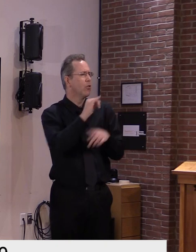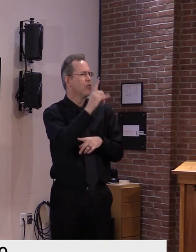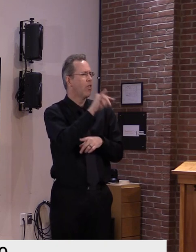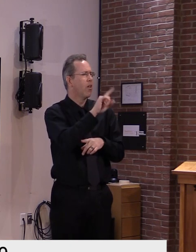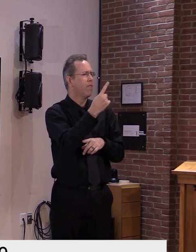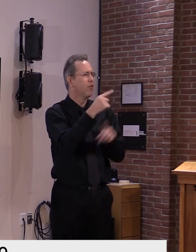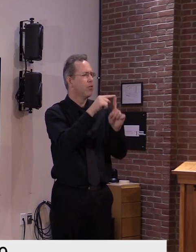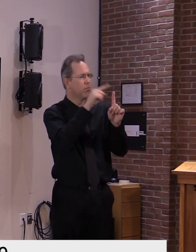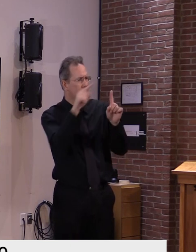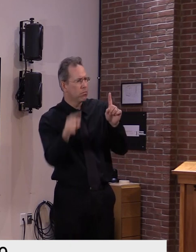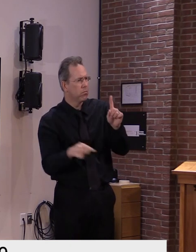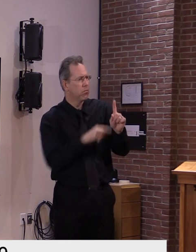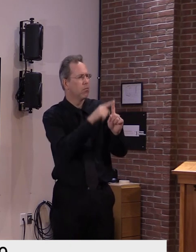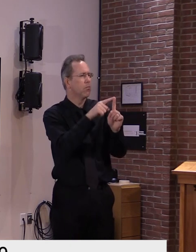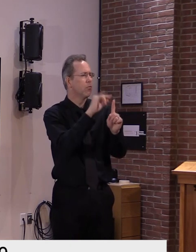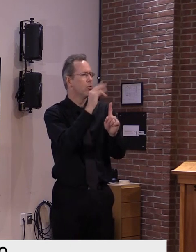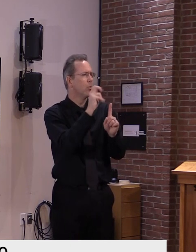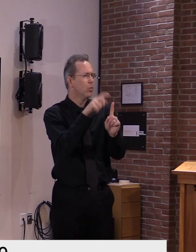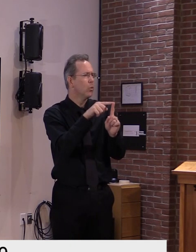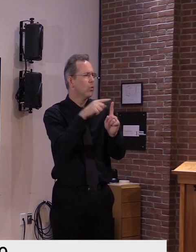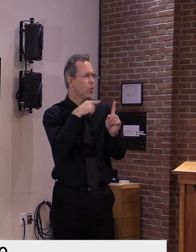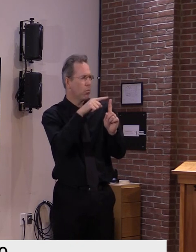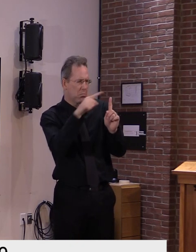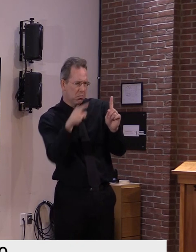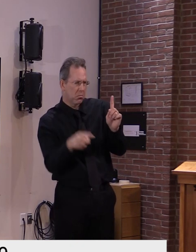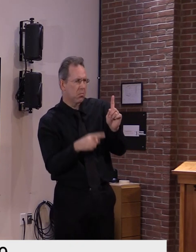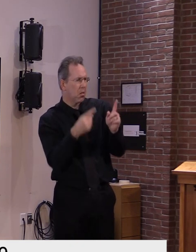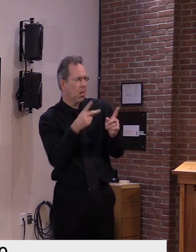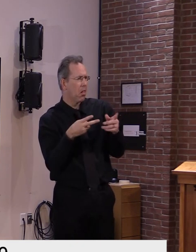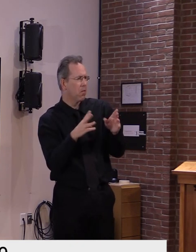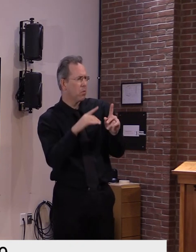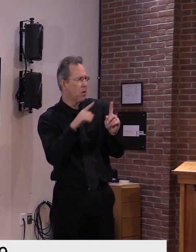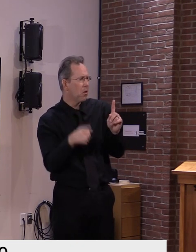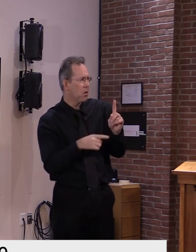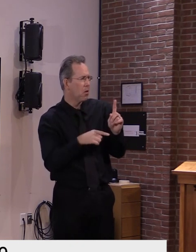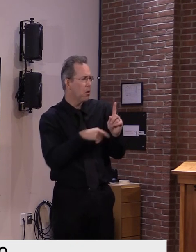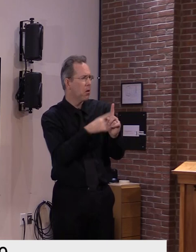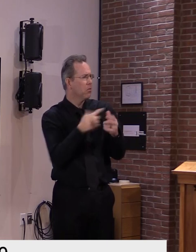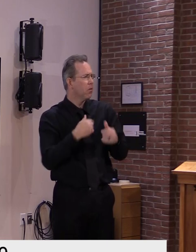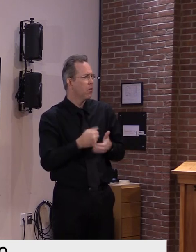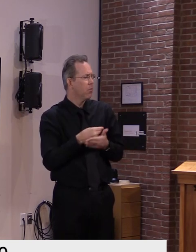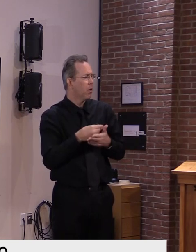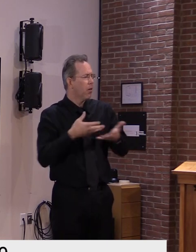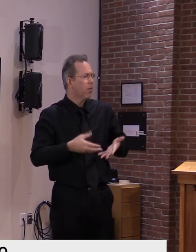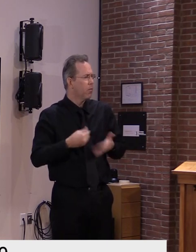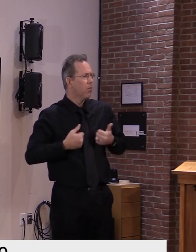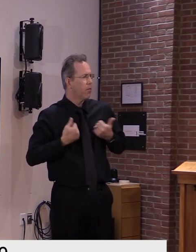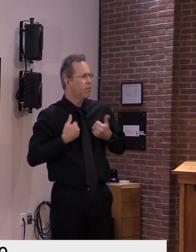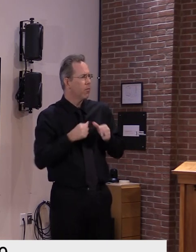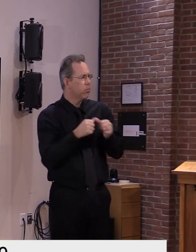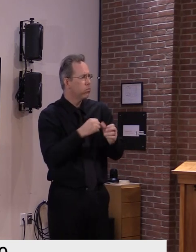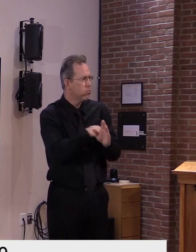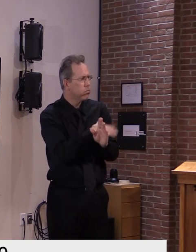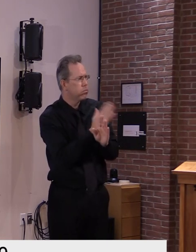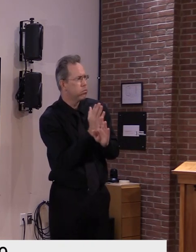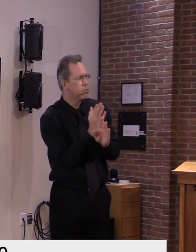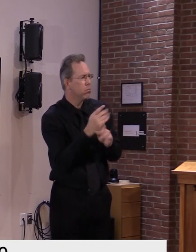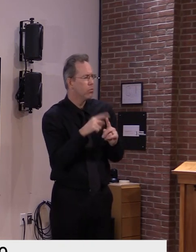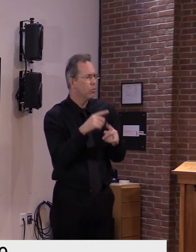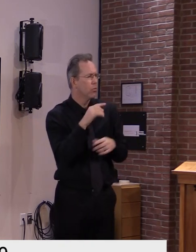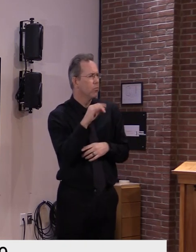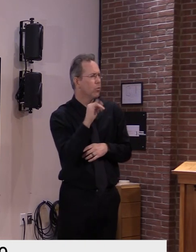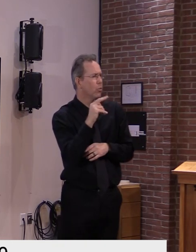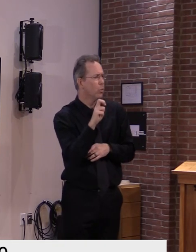at this point in time. We do have reserves and capacity there that we have not touched. So there are